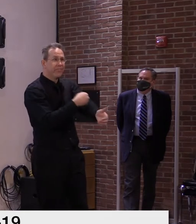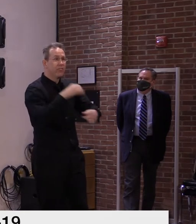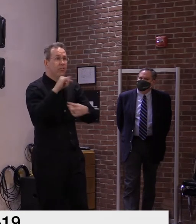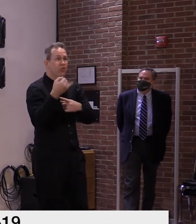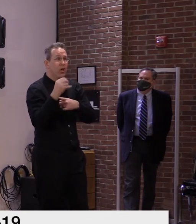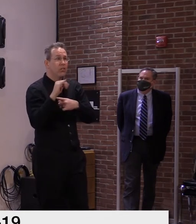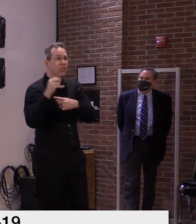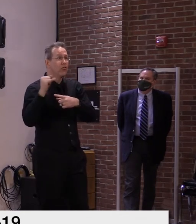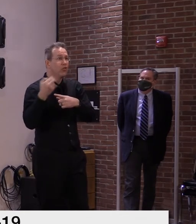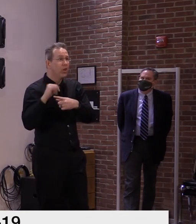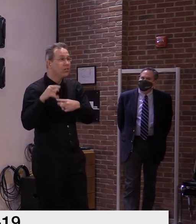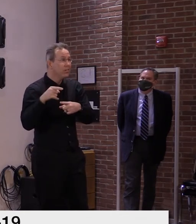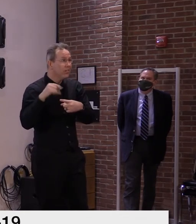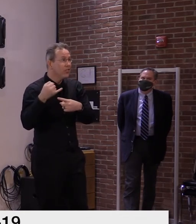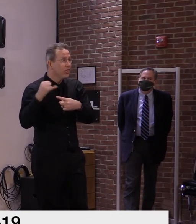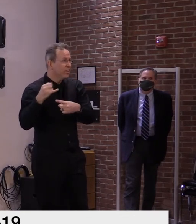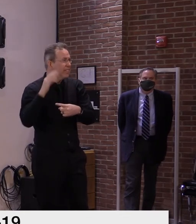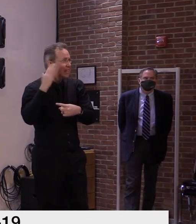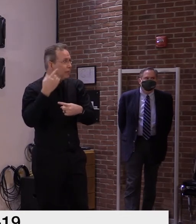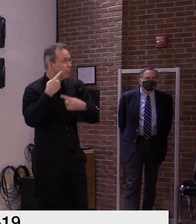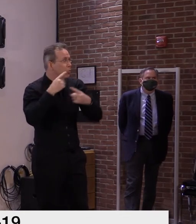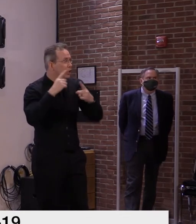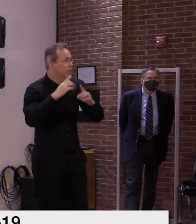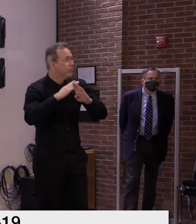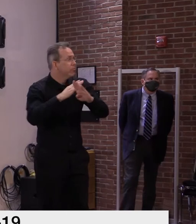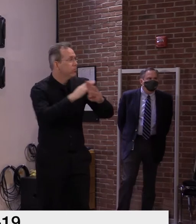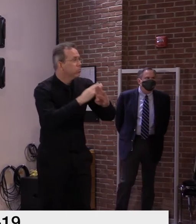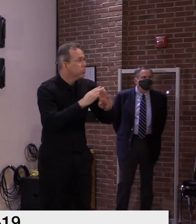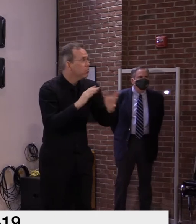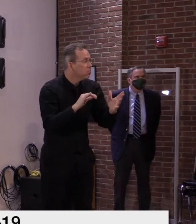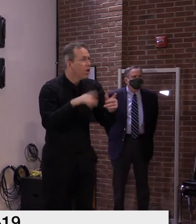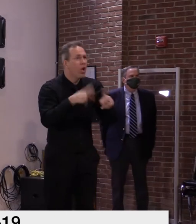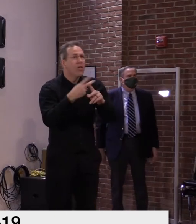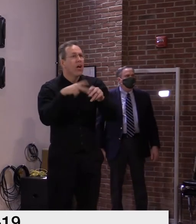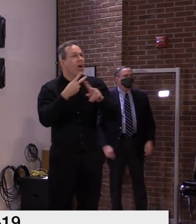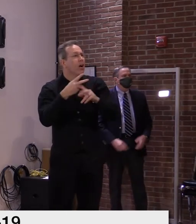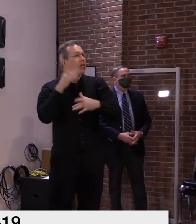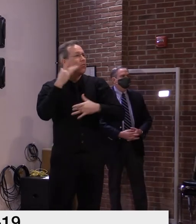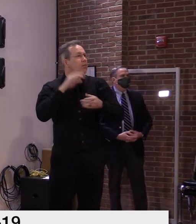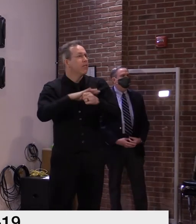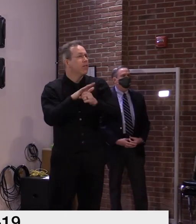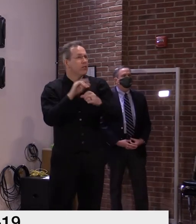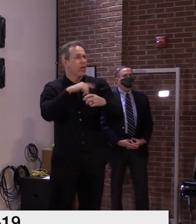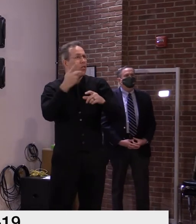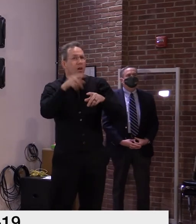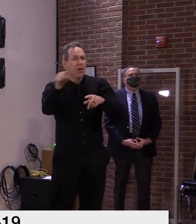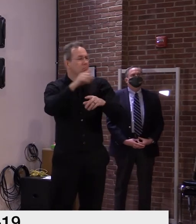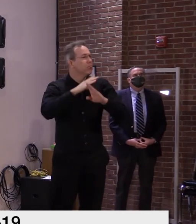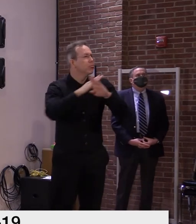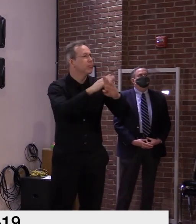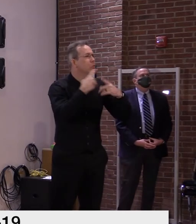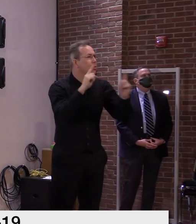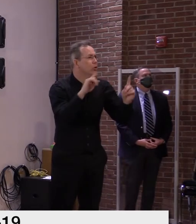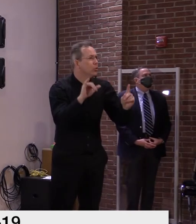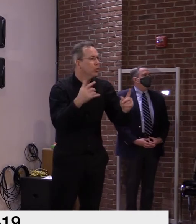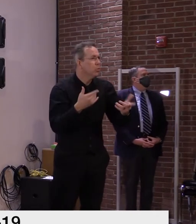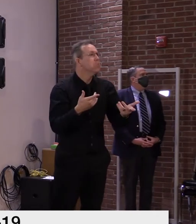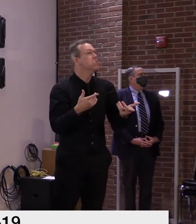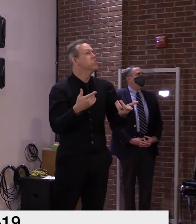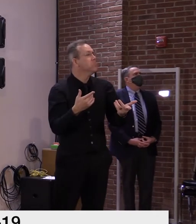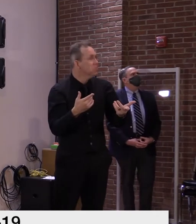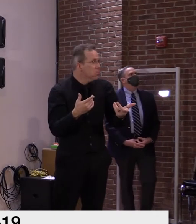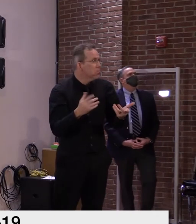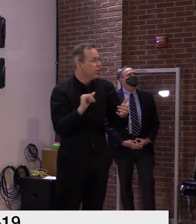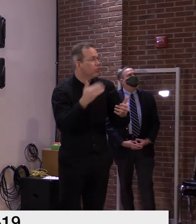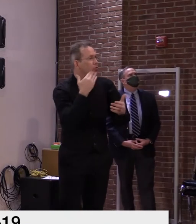relatively well against most of the strains, but less well against the South Africa. And we just don't know much about the ones in New York City yet